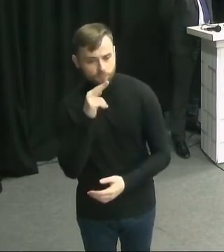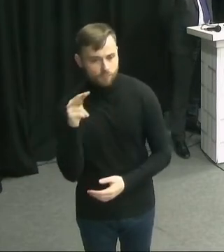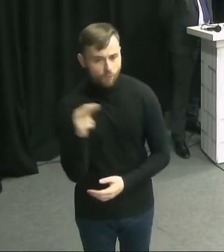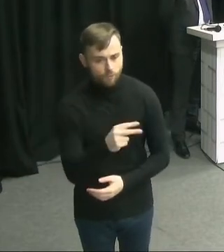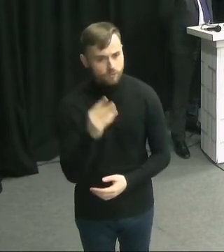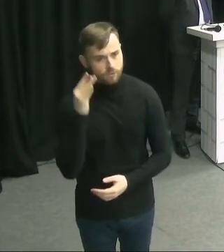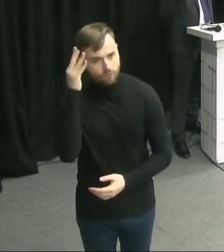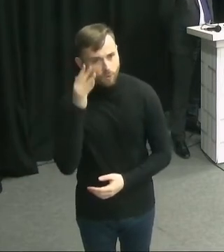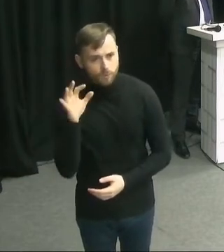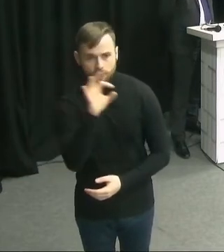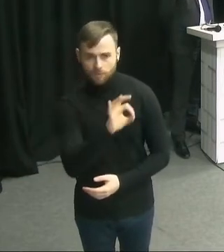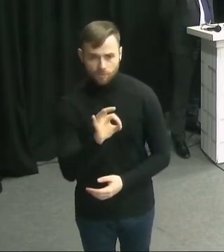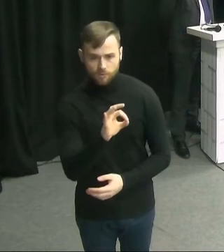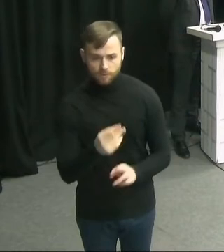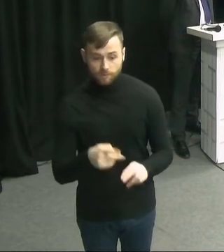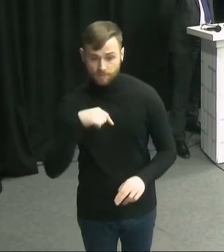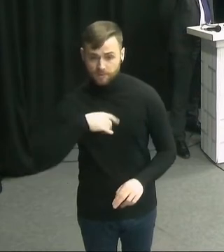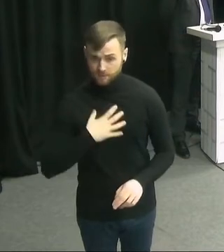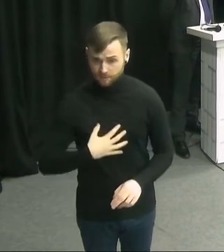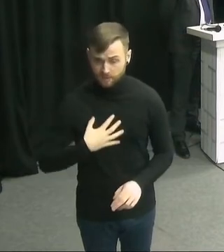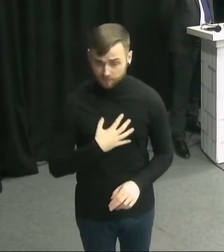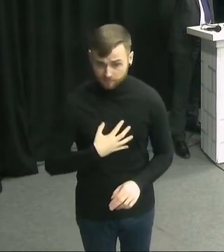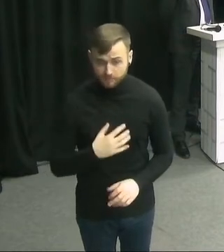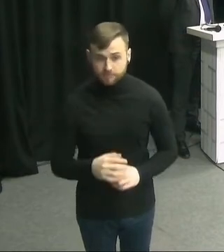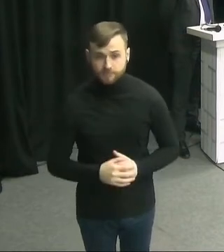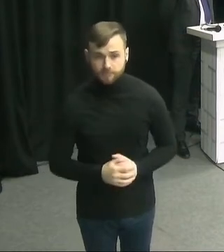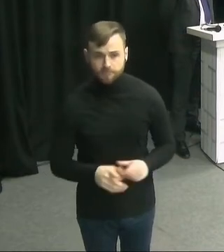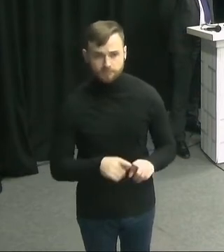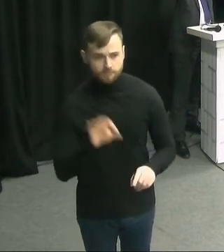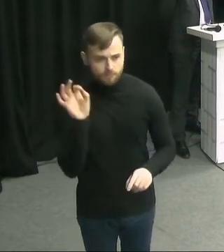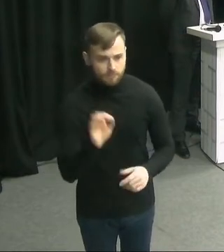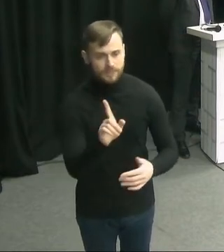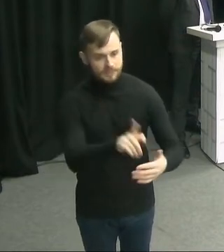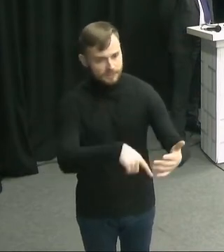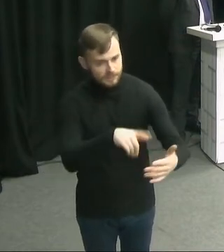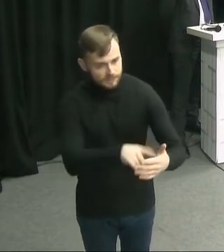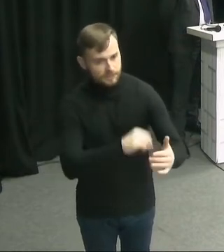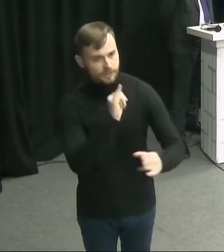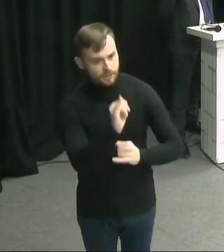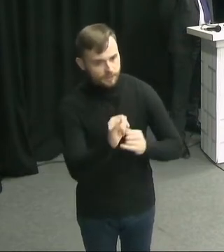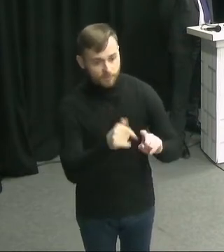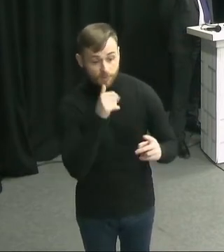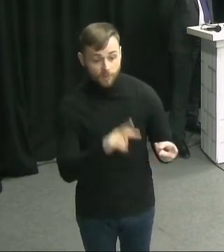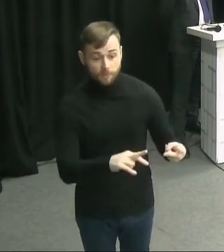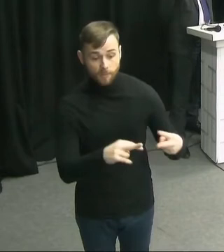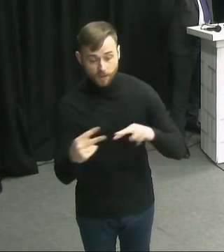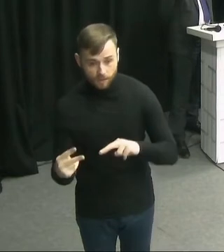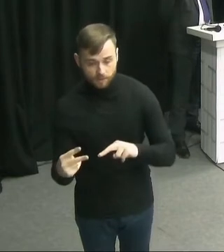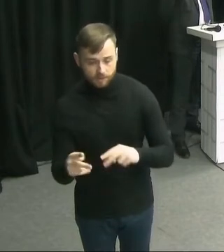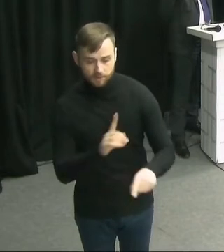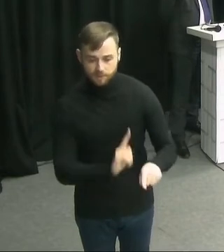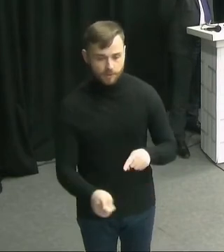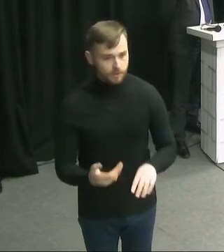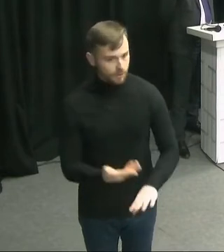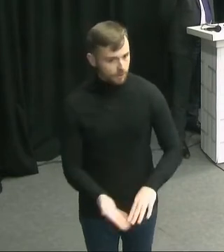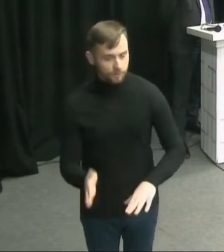problems. The smart people are not willing to change, not always. Everyone is unique. Each one is a personality.